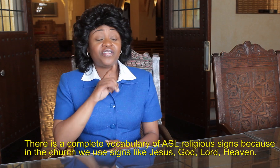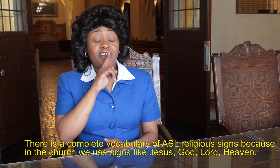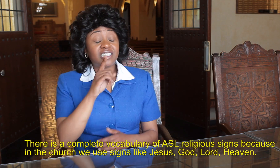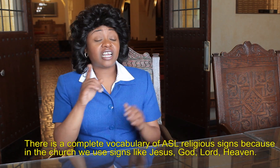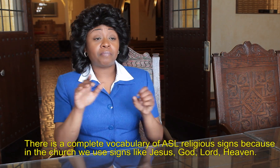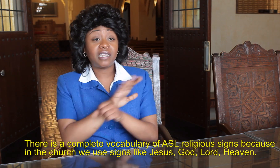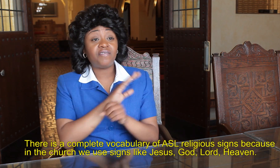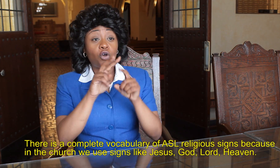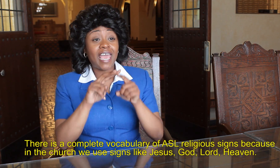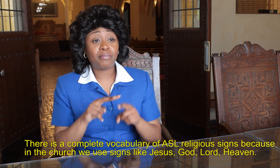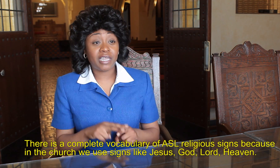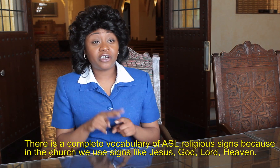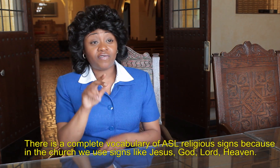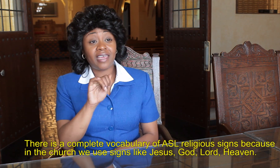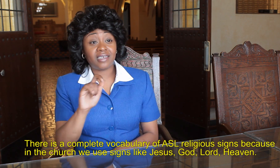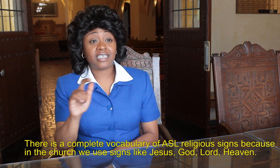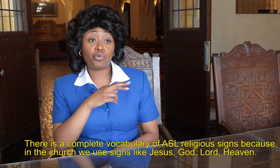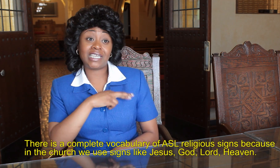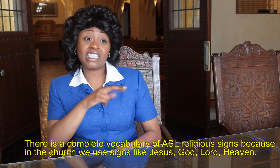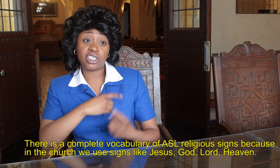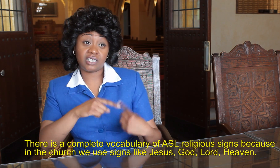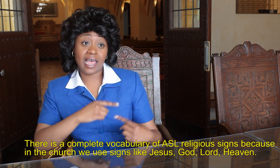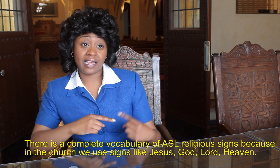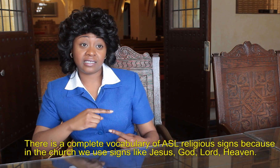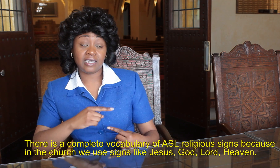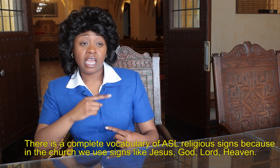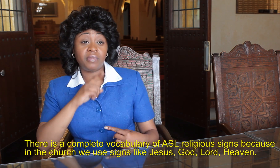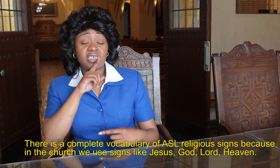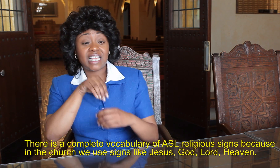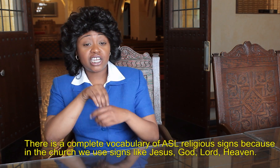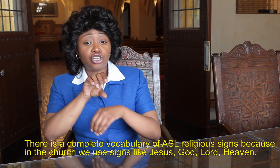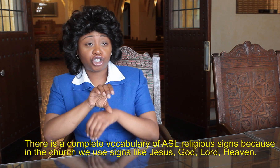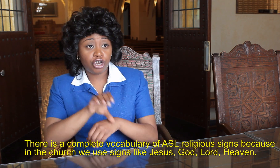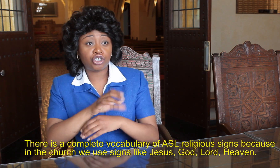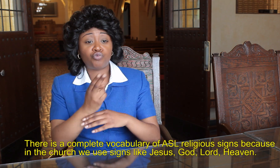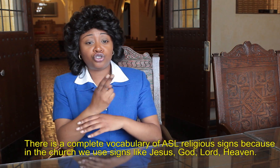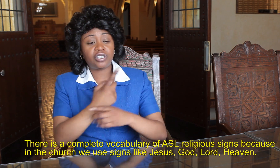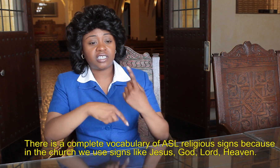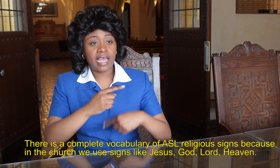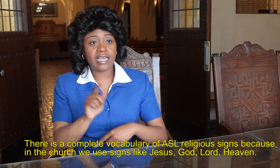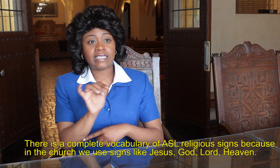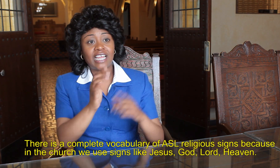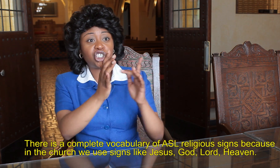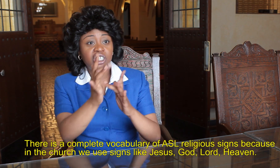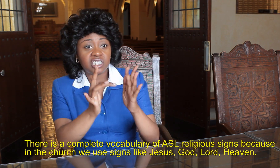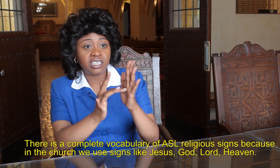There is a complete vocabulary of ASL religious signs, because in the church we're using signs like